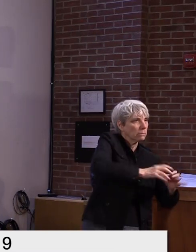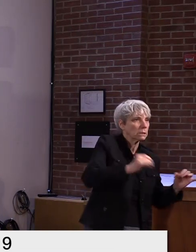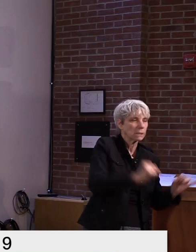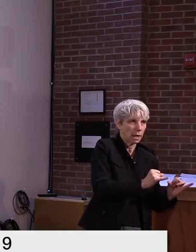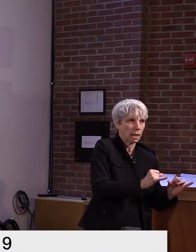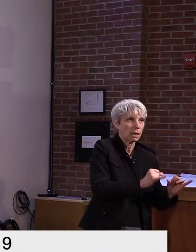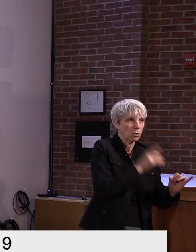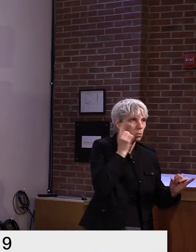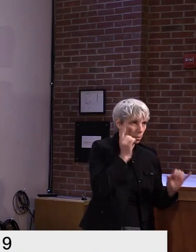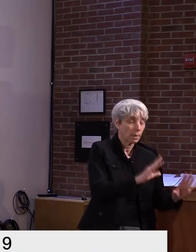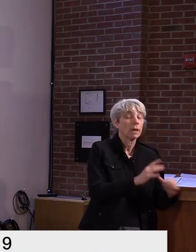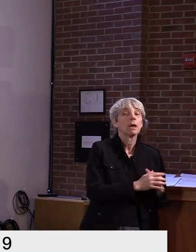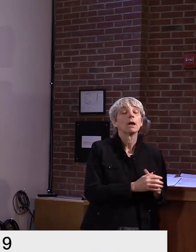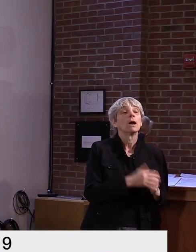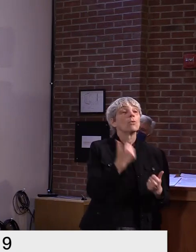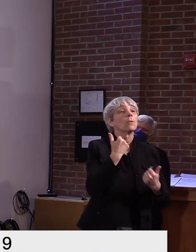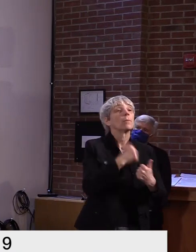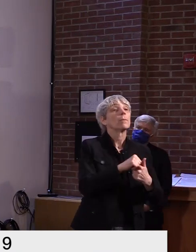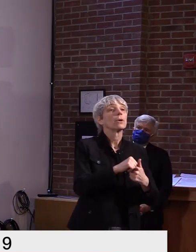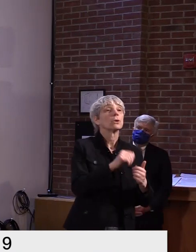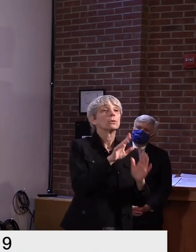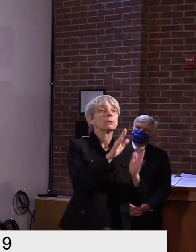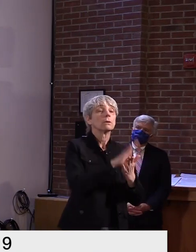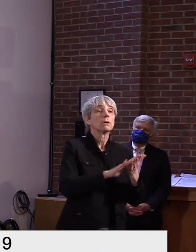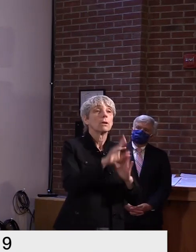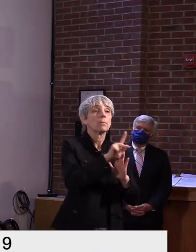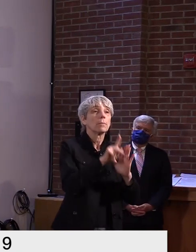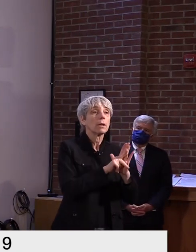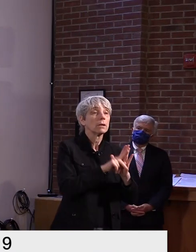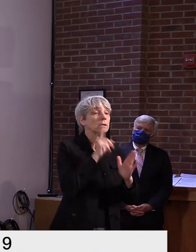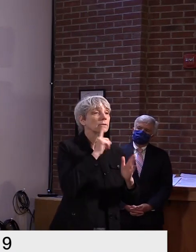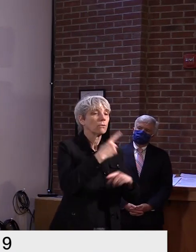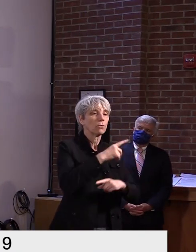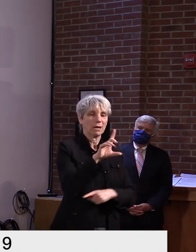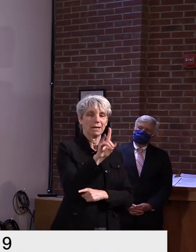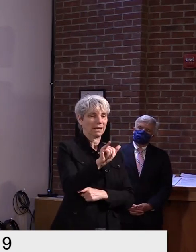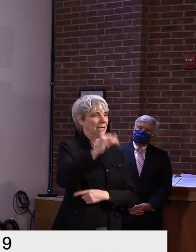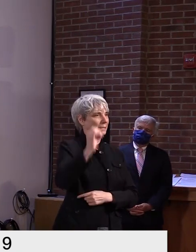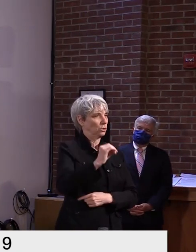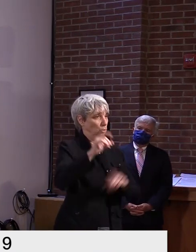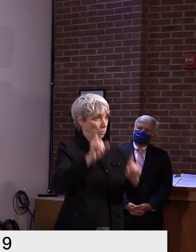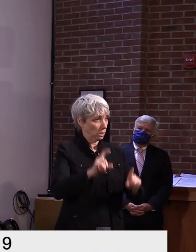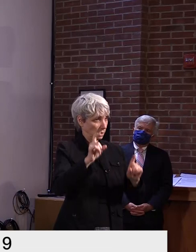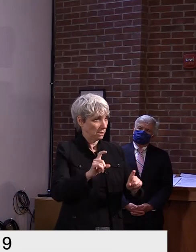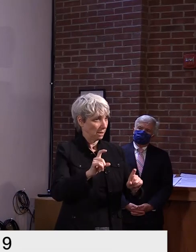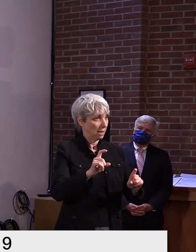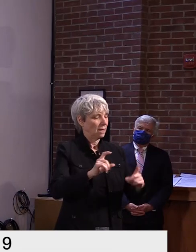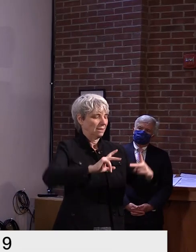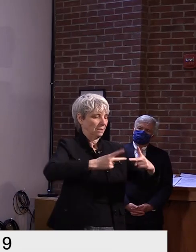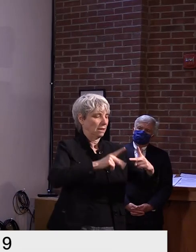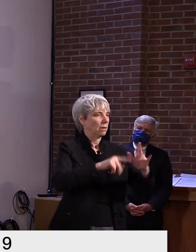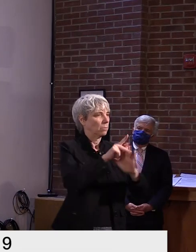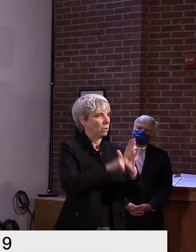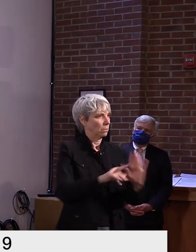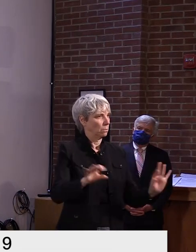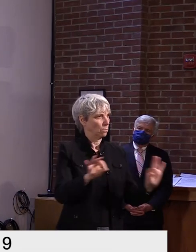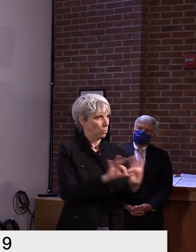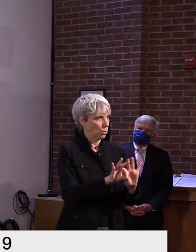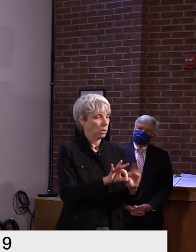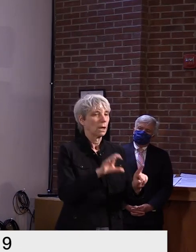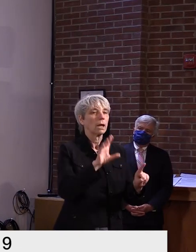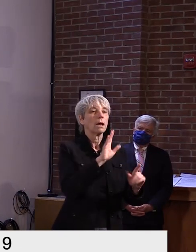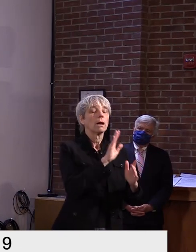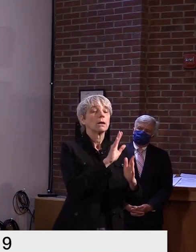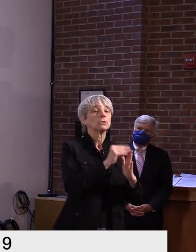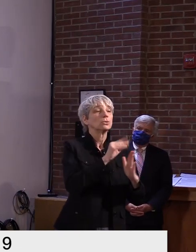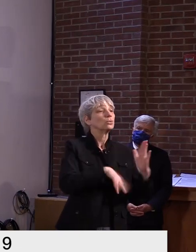day zero policy, also have a campus or dorm quarantine policy that is enacted when the students